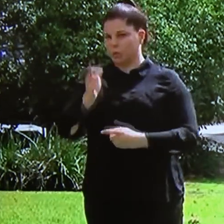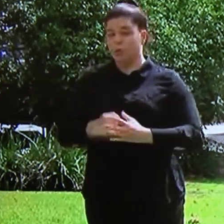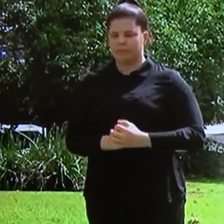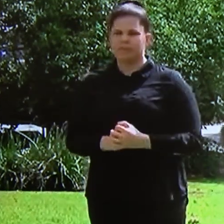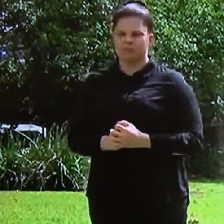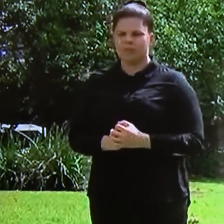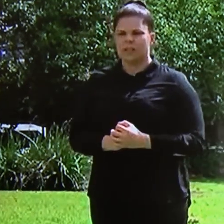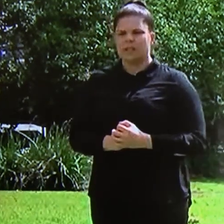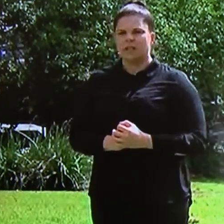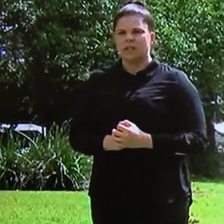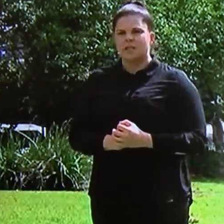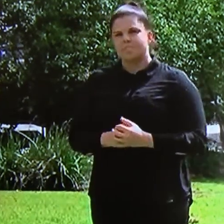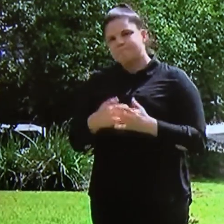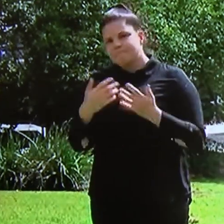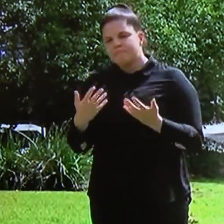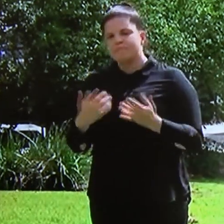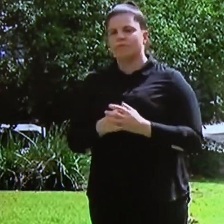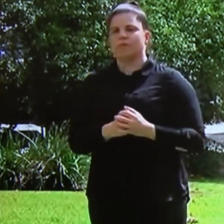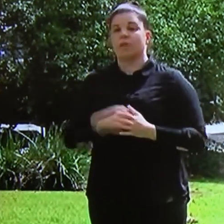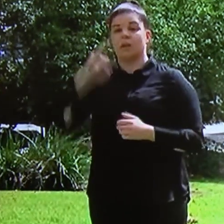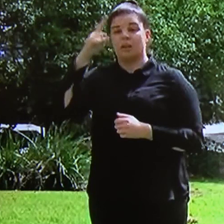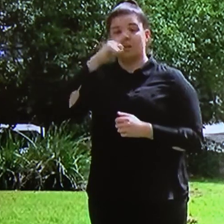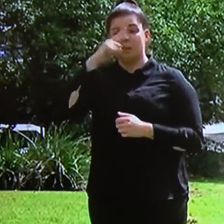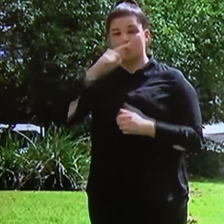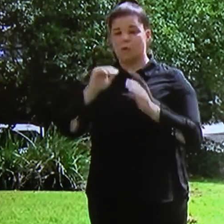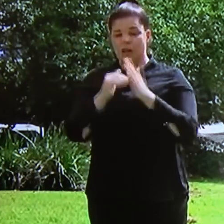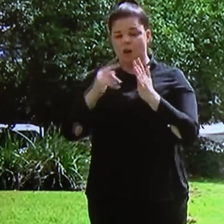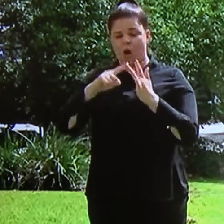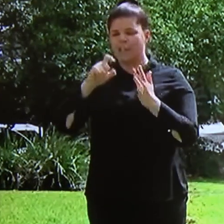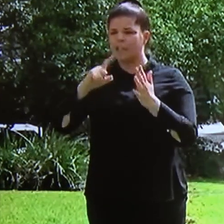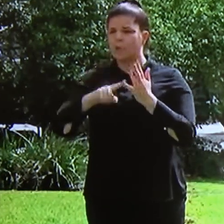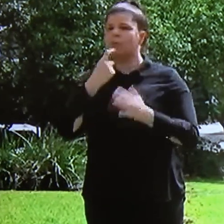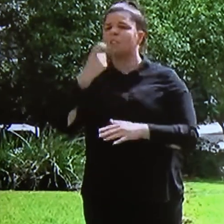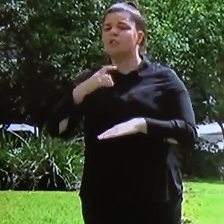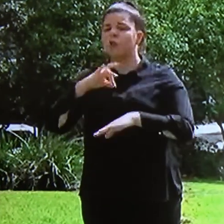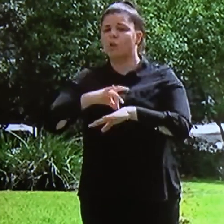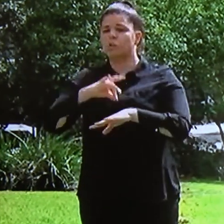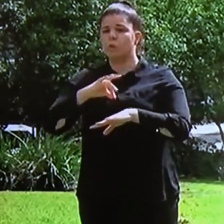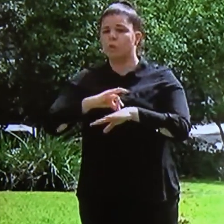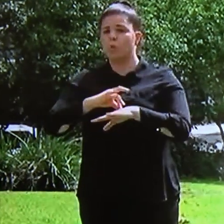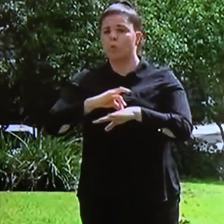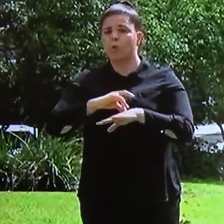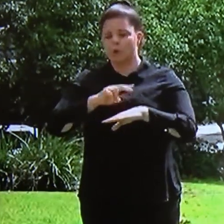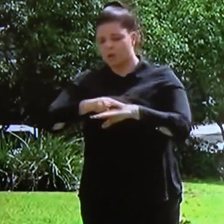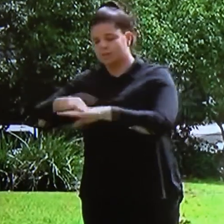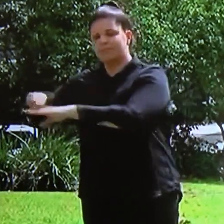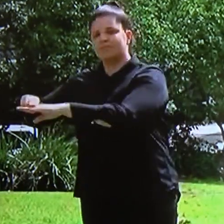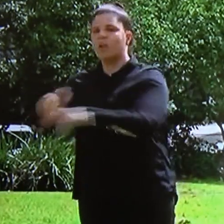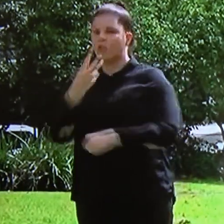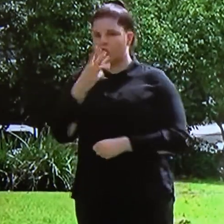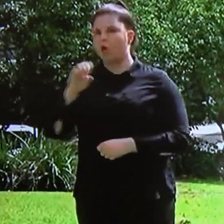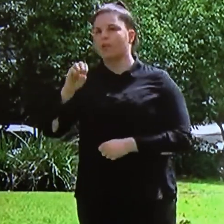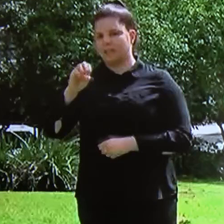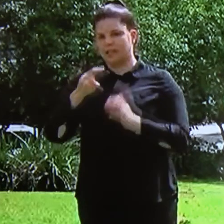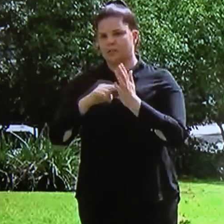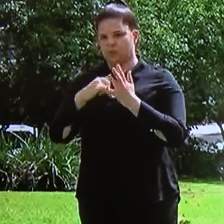In terms of the number of people who are currently in our ICUs, we have 30 people in our ICUs at the current time,